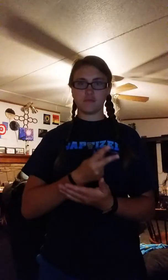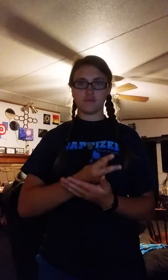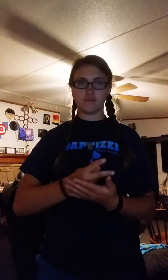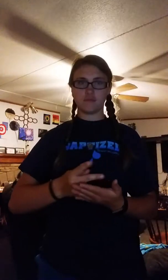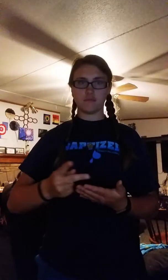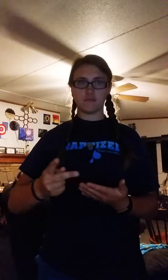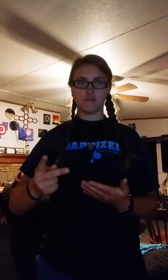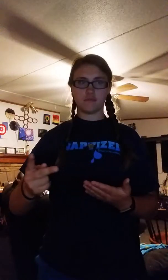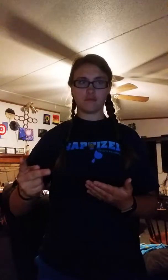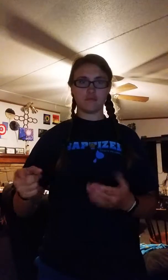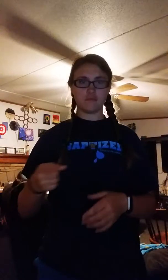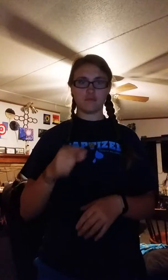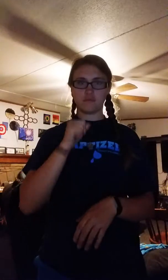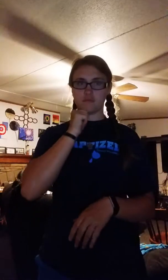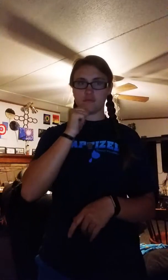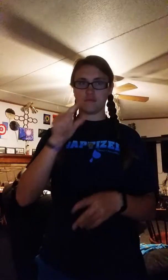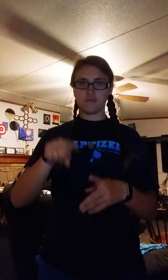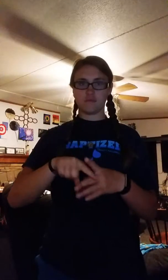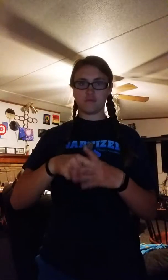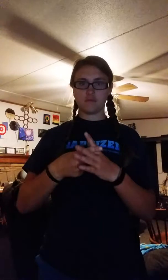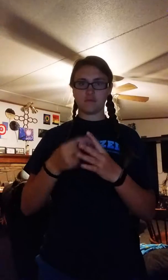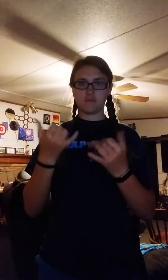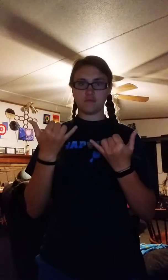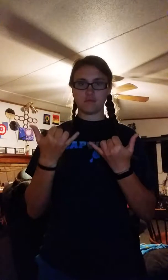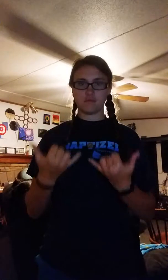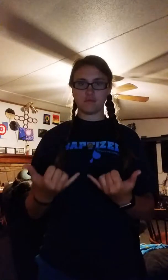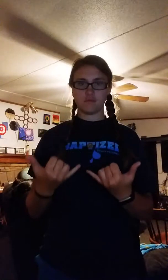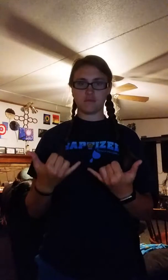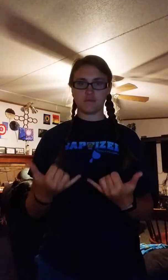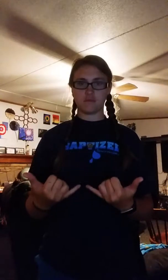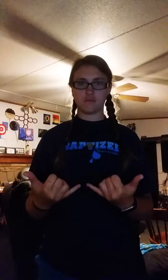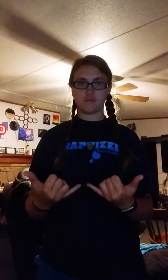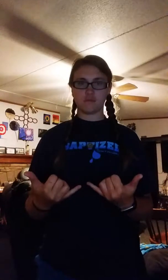faded And you won't stop now